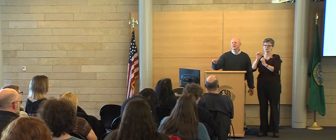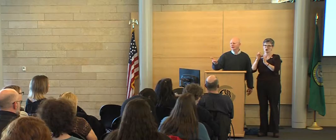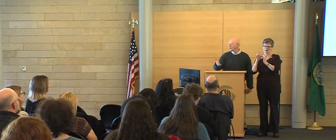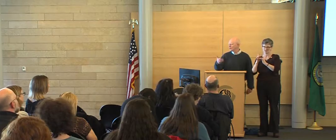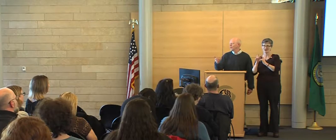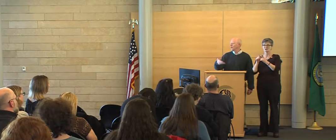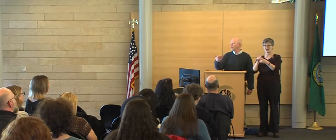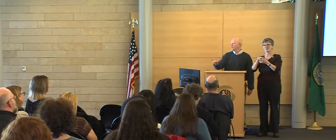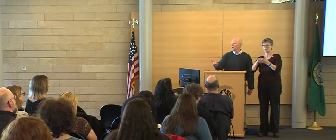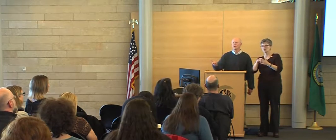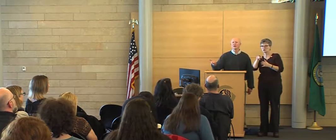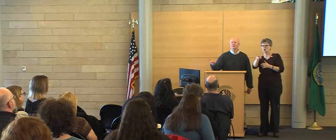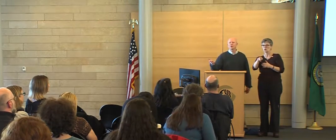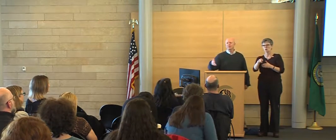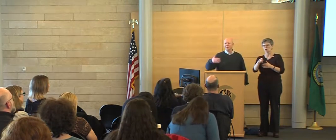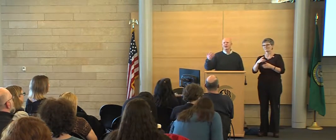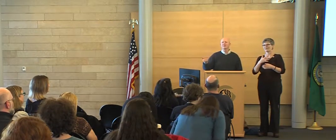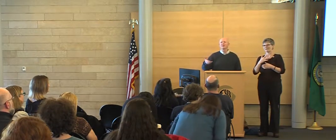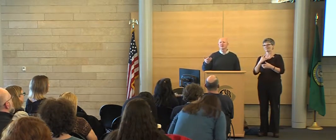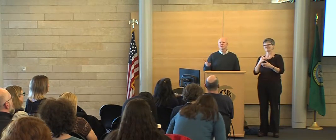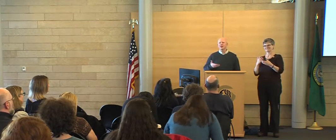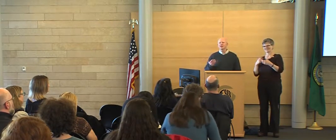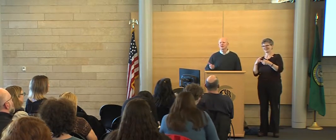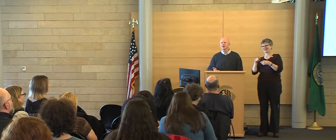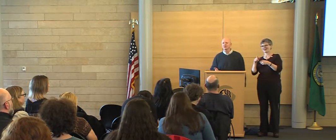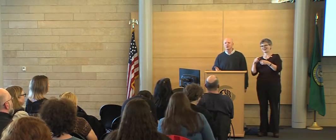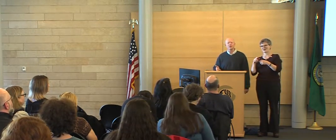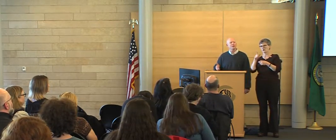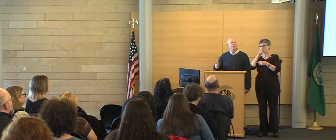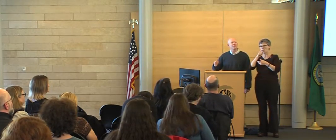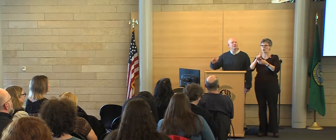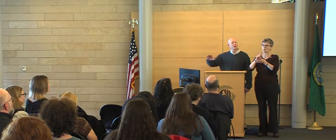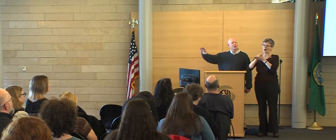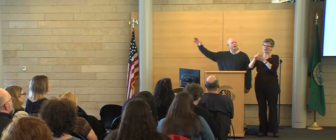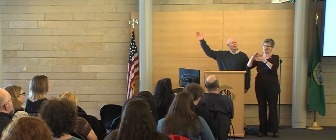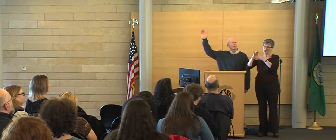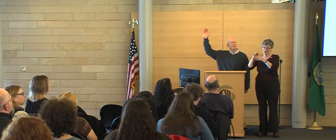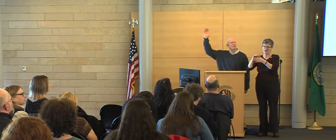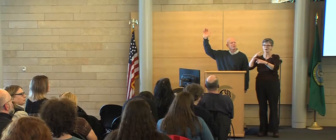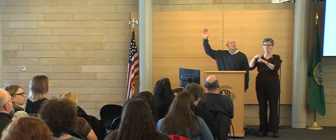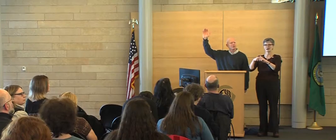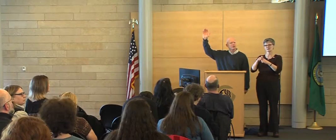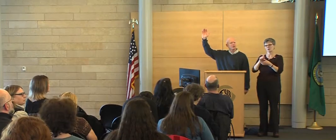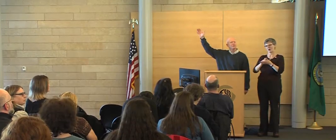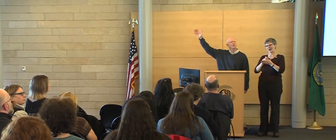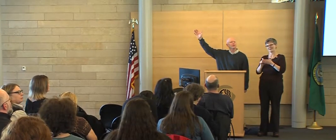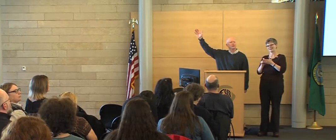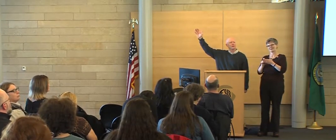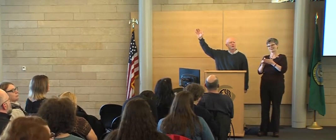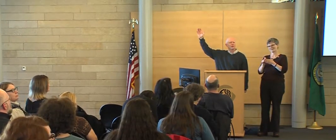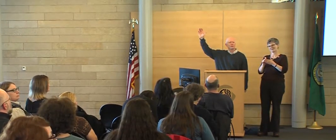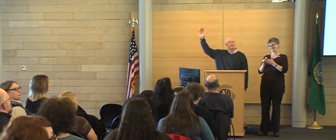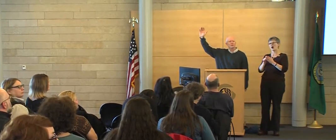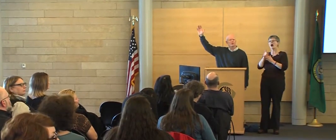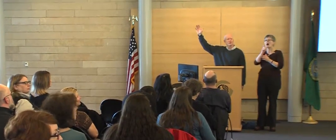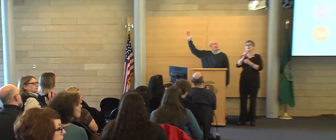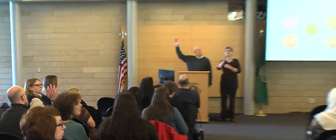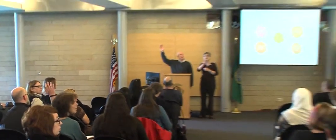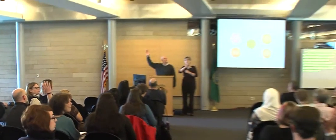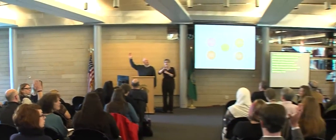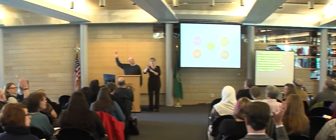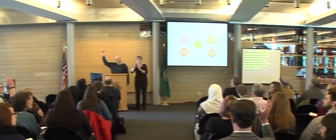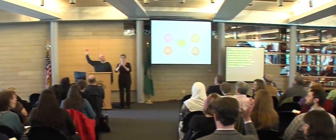Okay, so he represents a team that builds websites and mobile apps on behalf of Starbucks, okay?